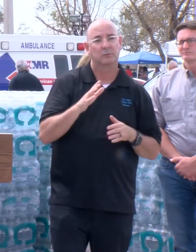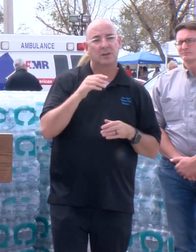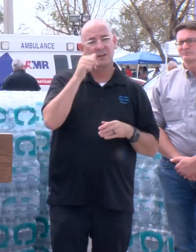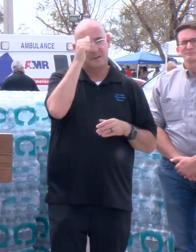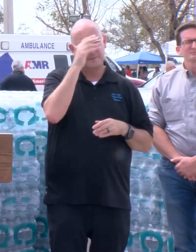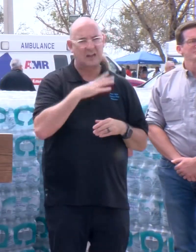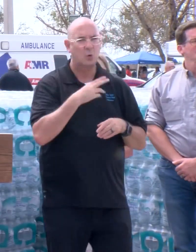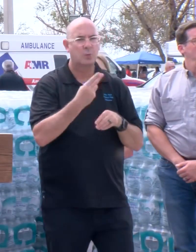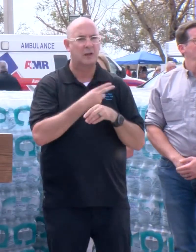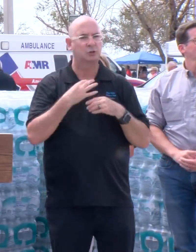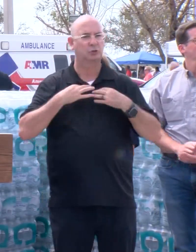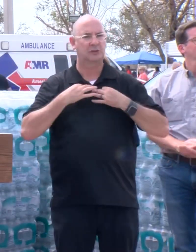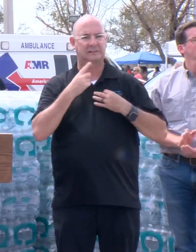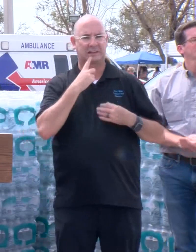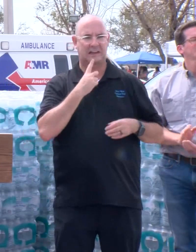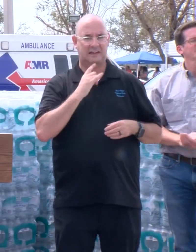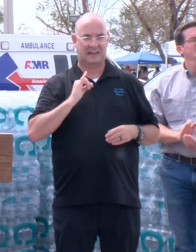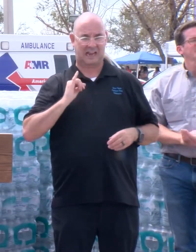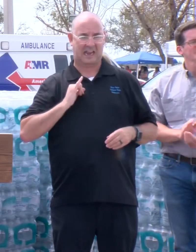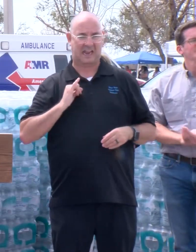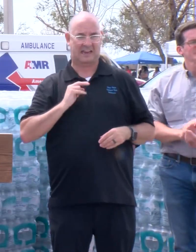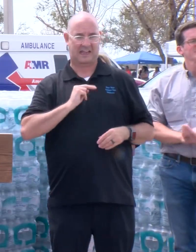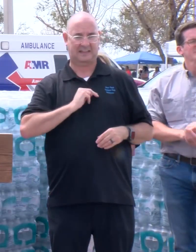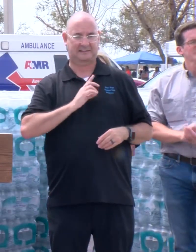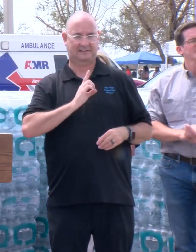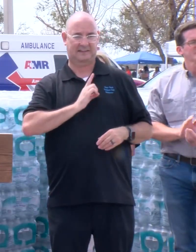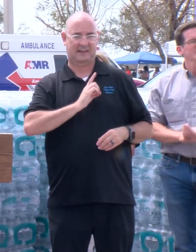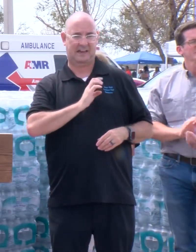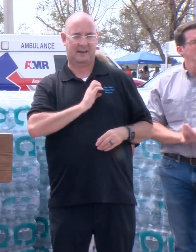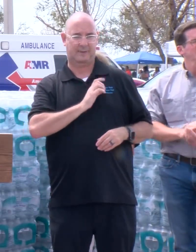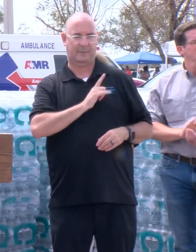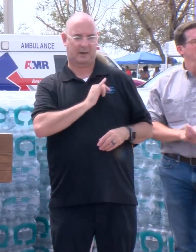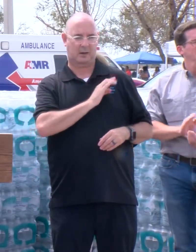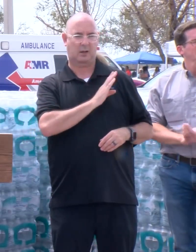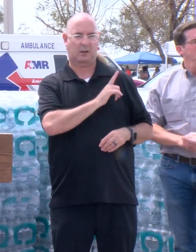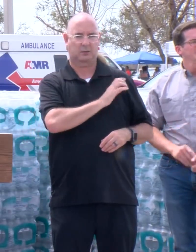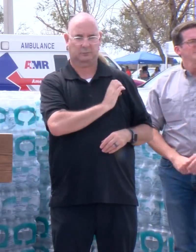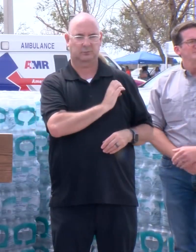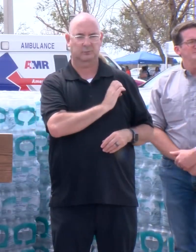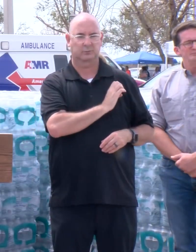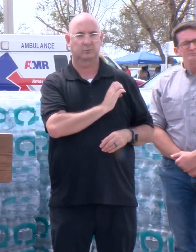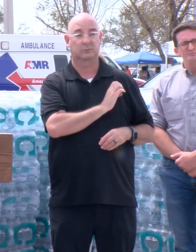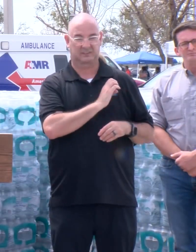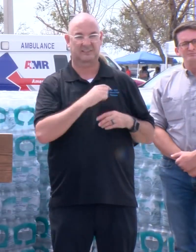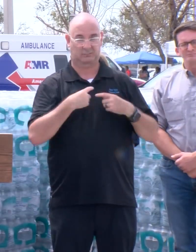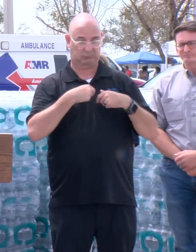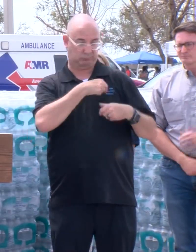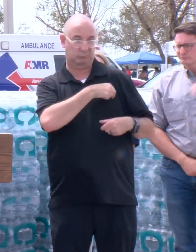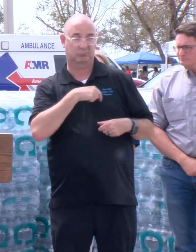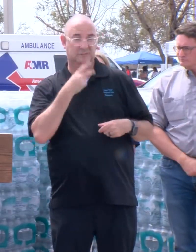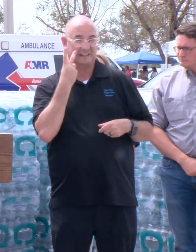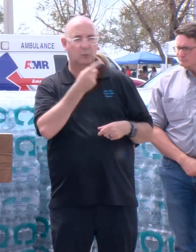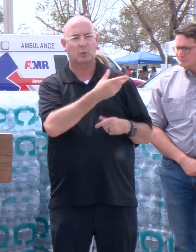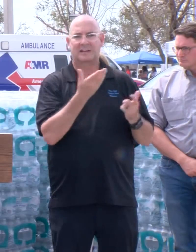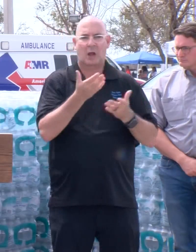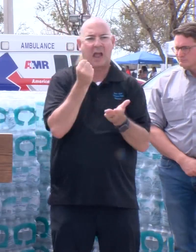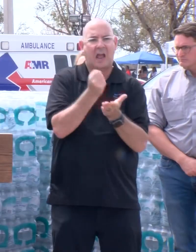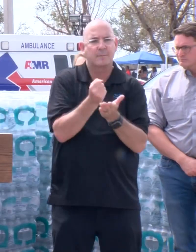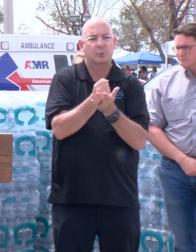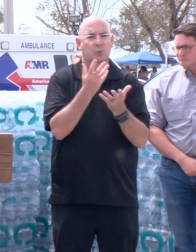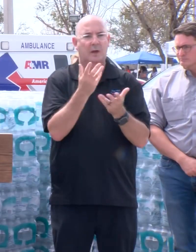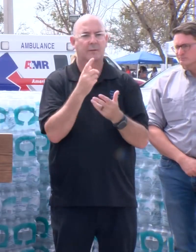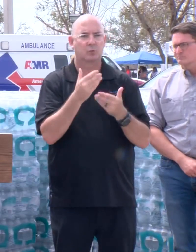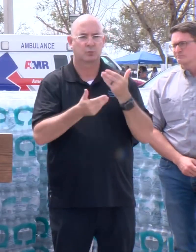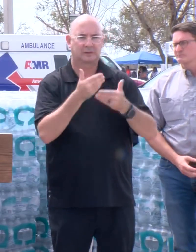our contract staff that come in and help out to help you navigate that process. So again, we appreciate Indelible